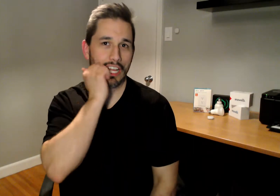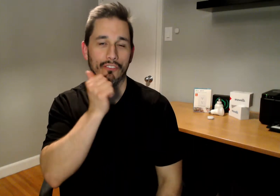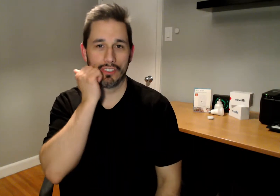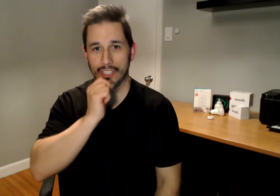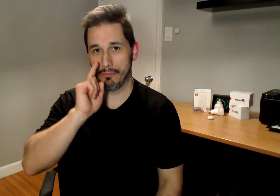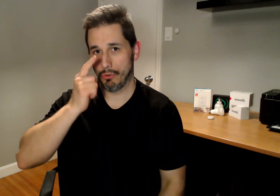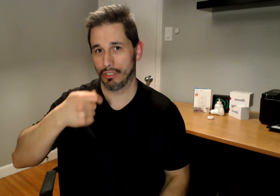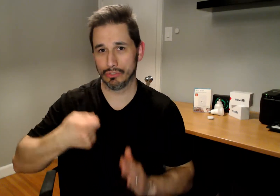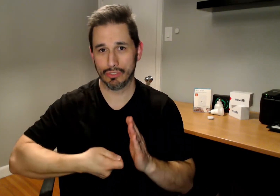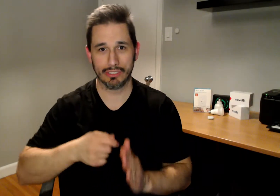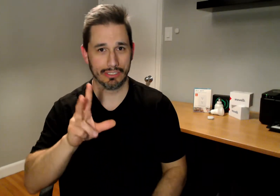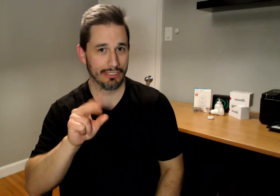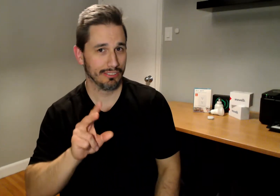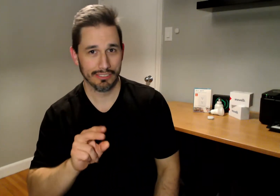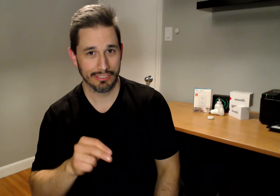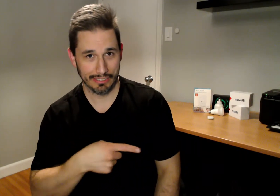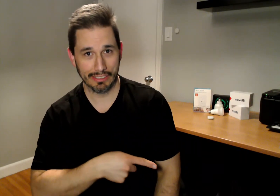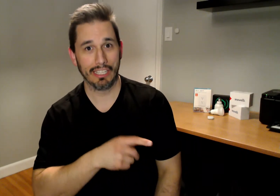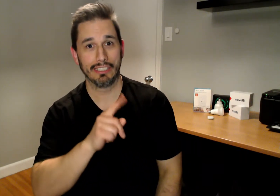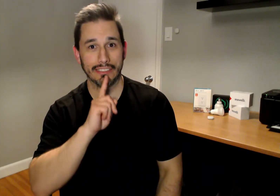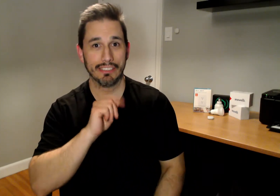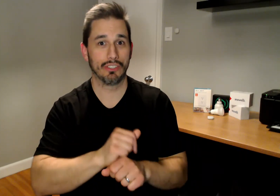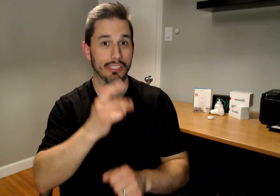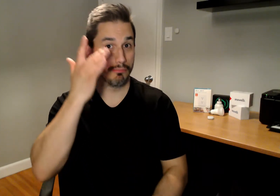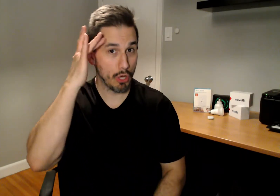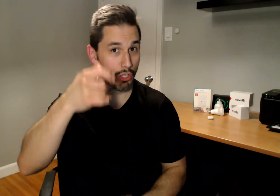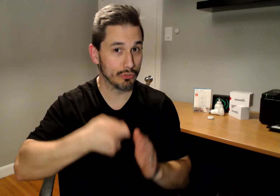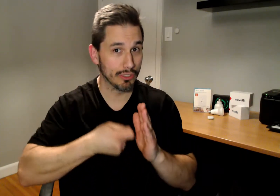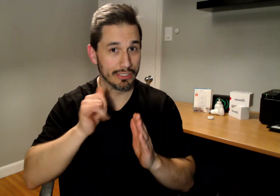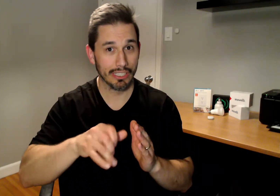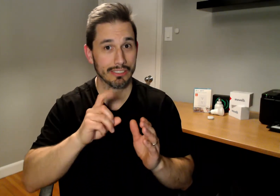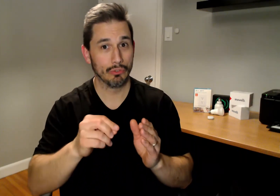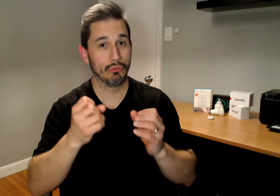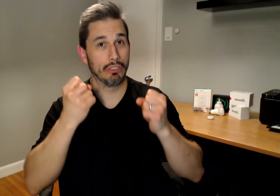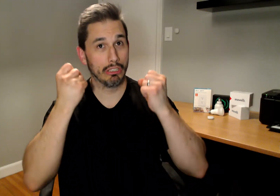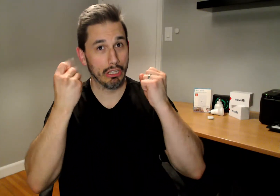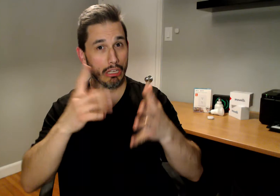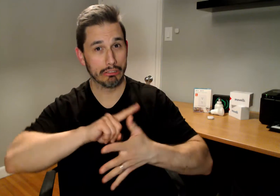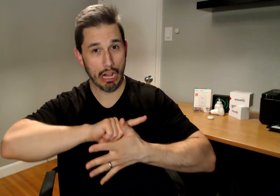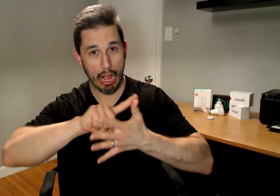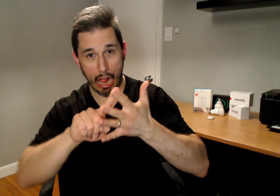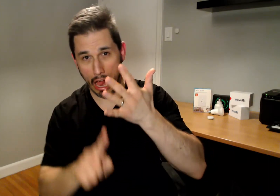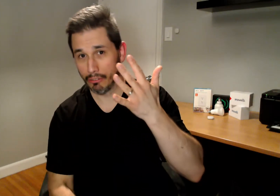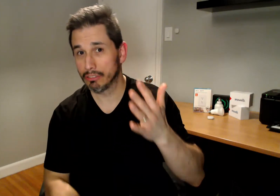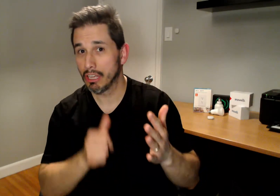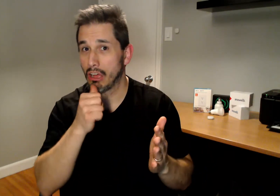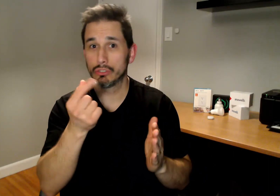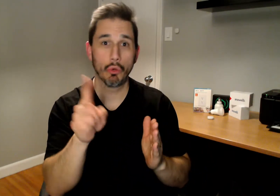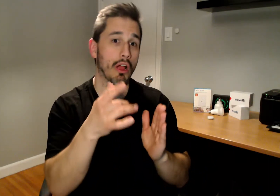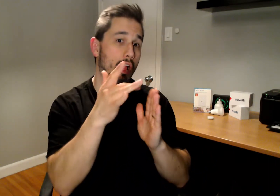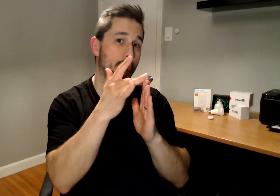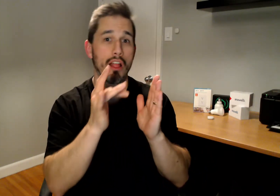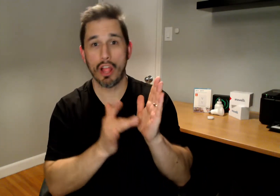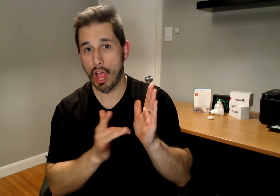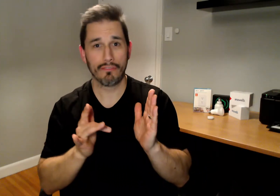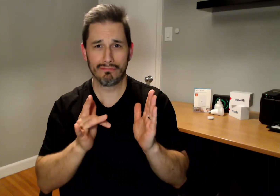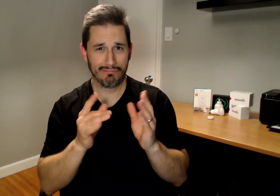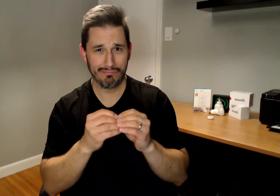average, everyday, boring light switch, by no means. It's actually a smart switch with so many different functions built in, not